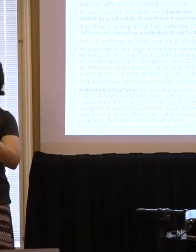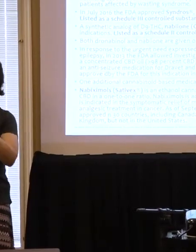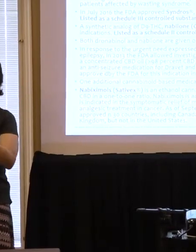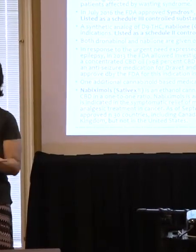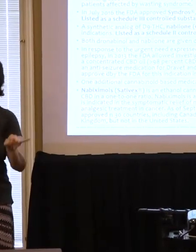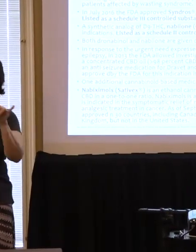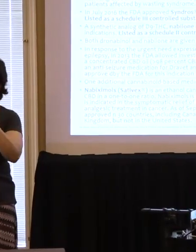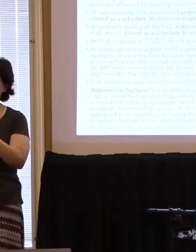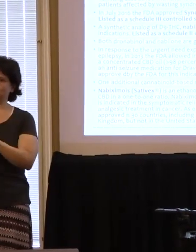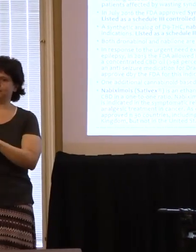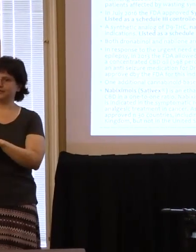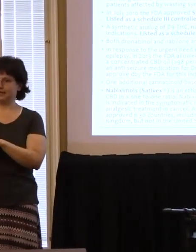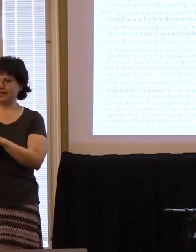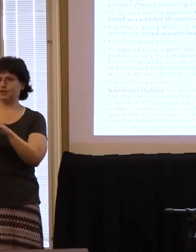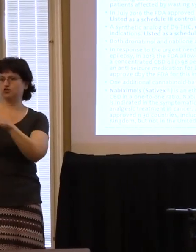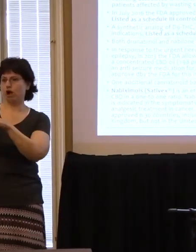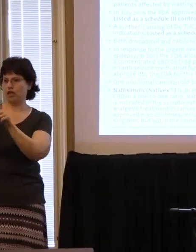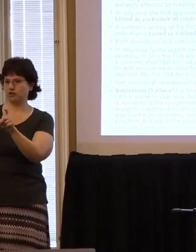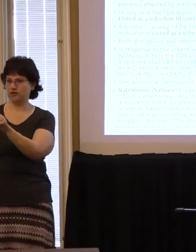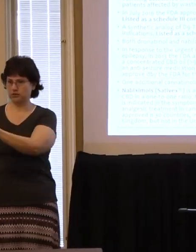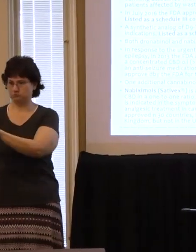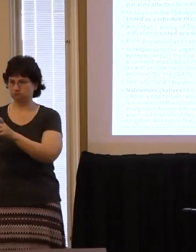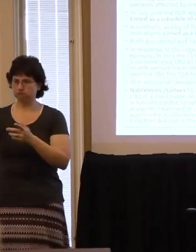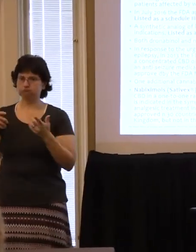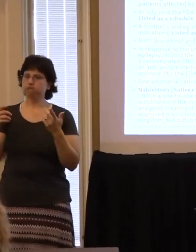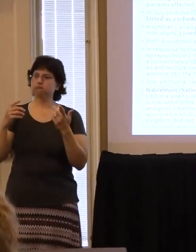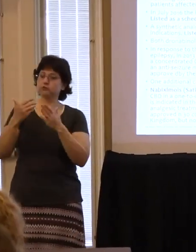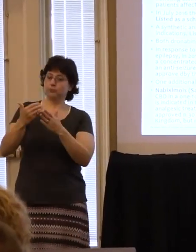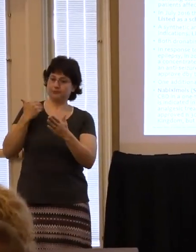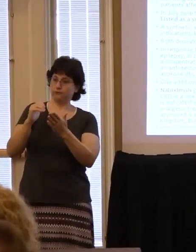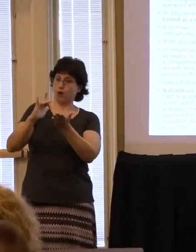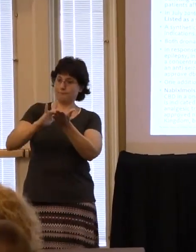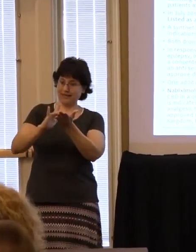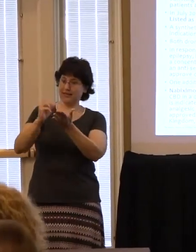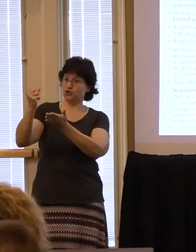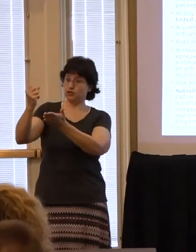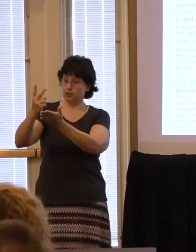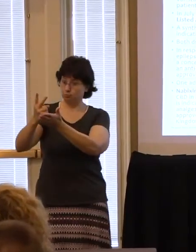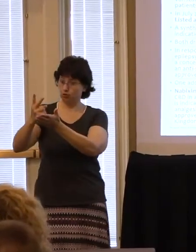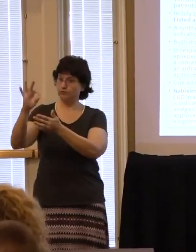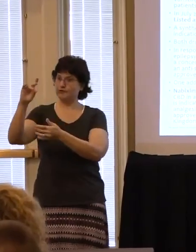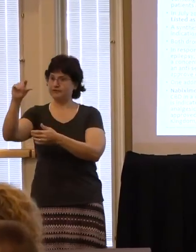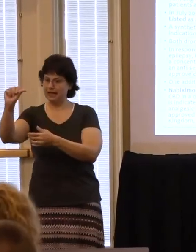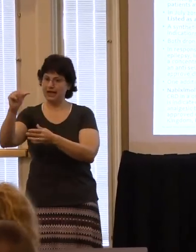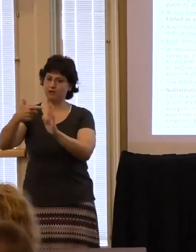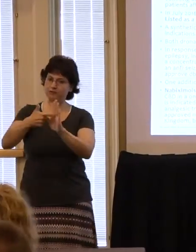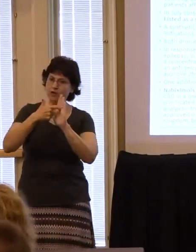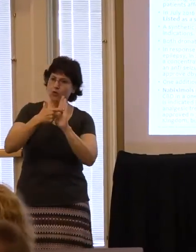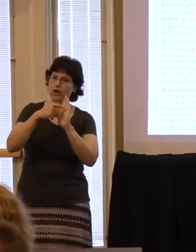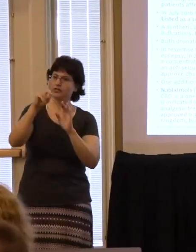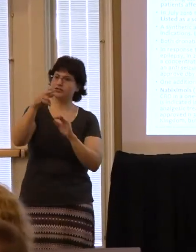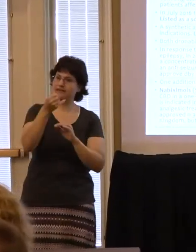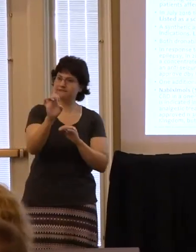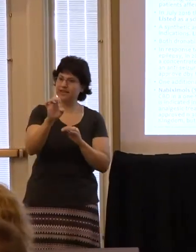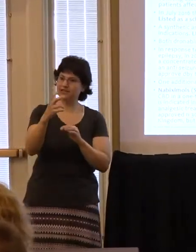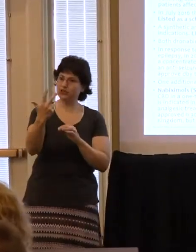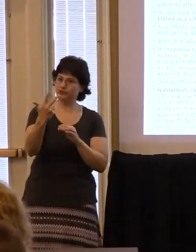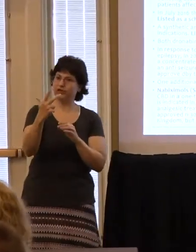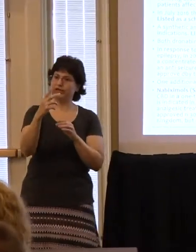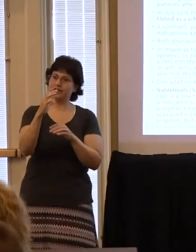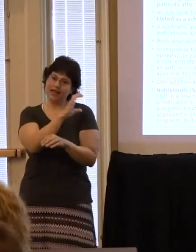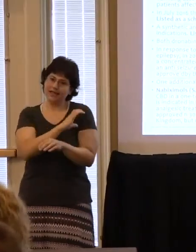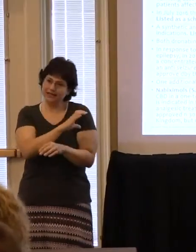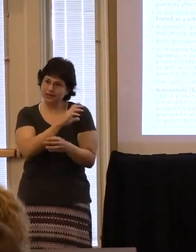standard FDA trials. So before medications are approved, FDA requires what they call phase 3 clinical